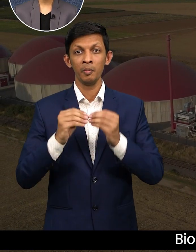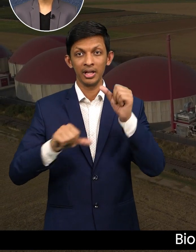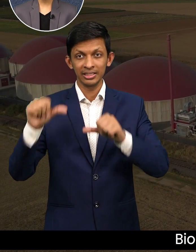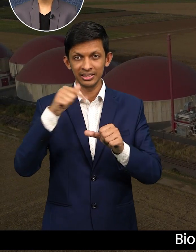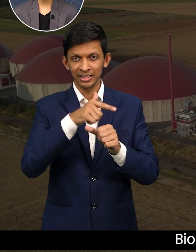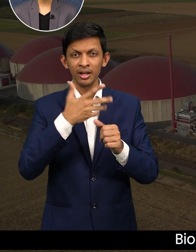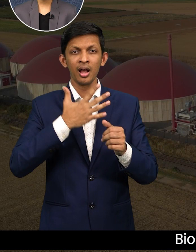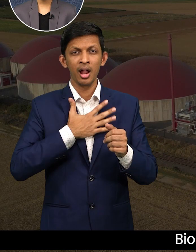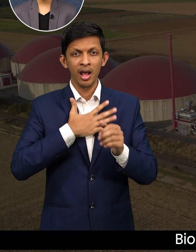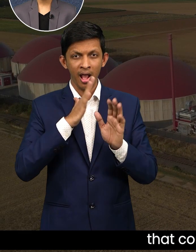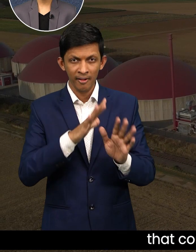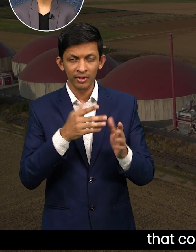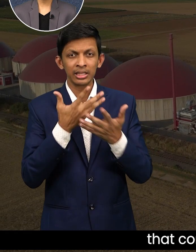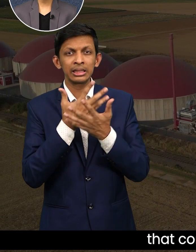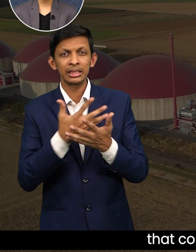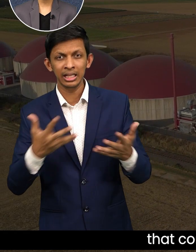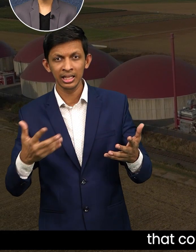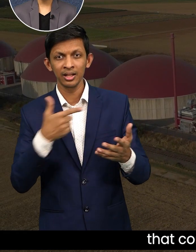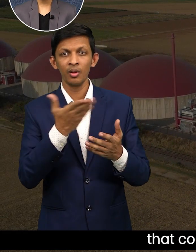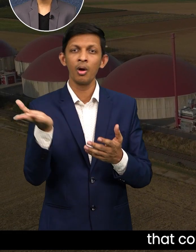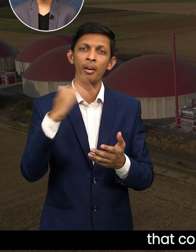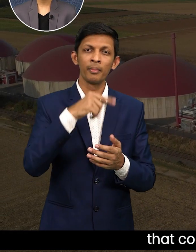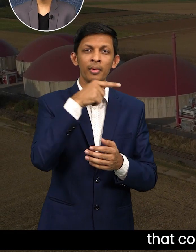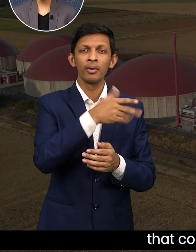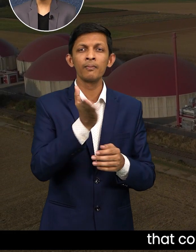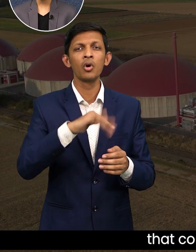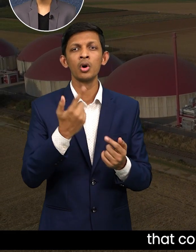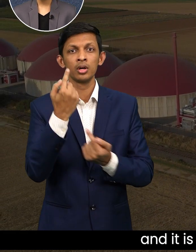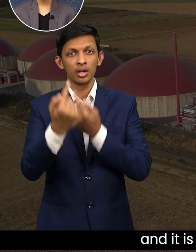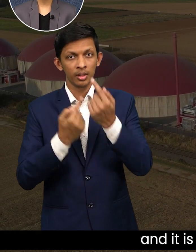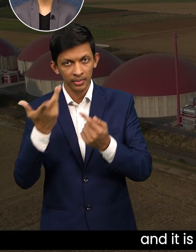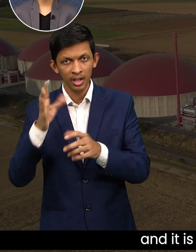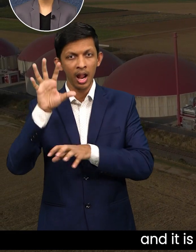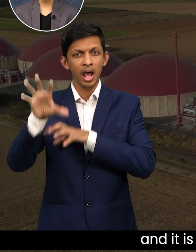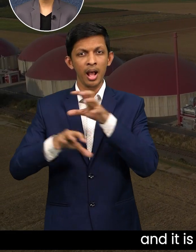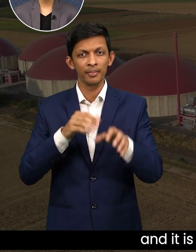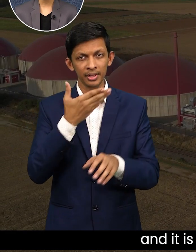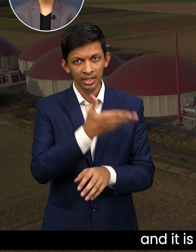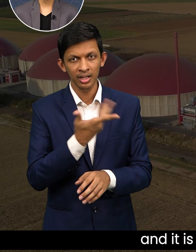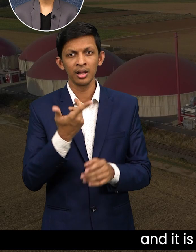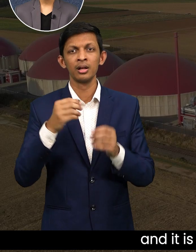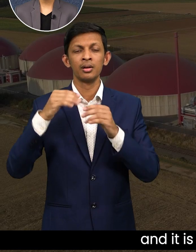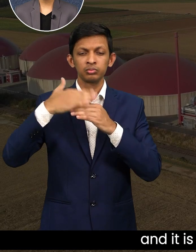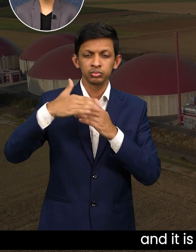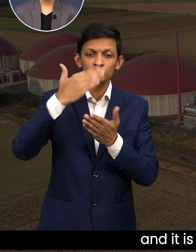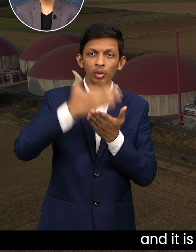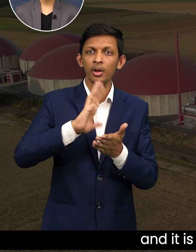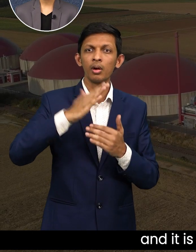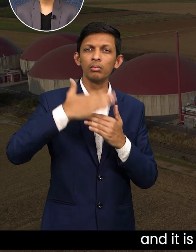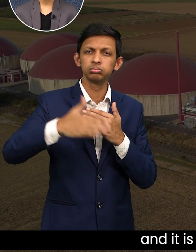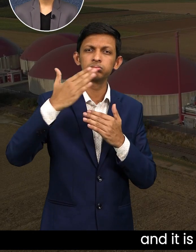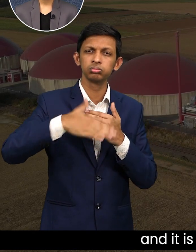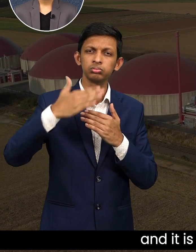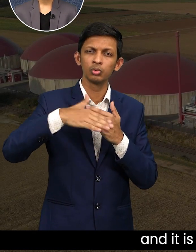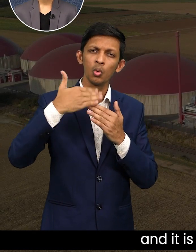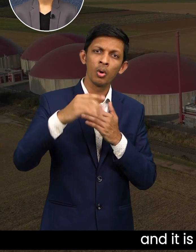Biomass is organic material that comes from plants and animals and it is a renewable source of energy.